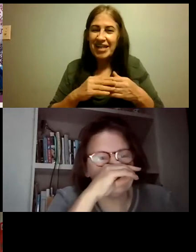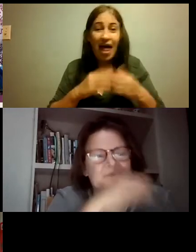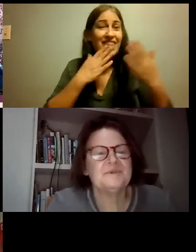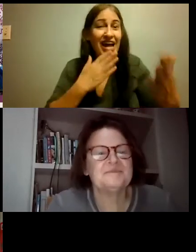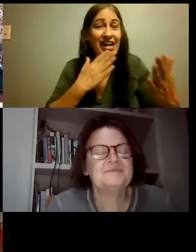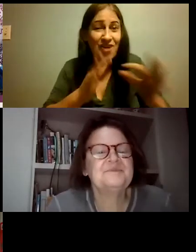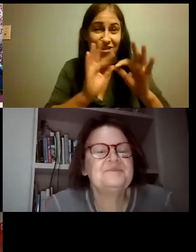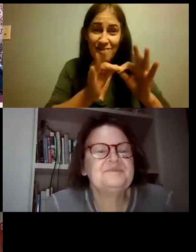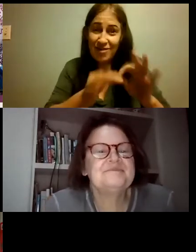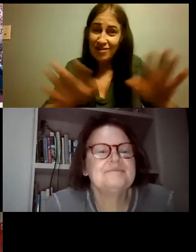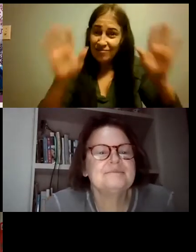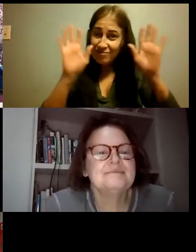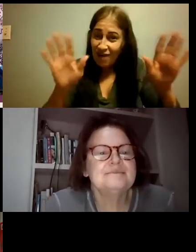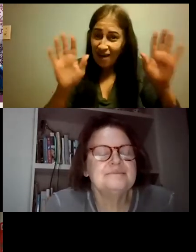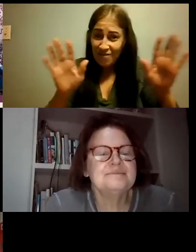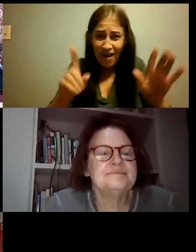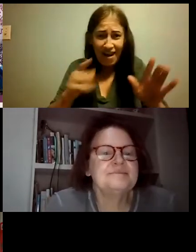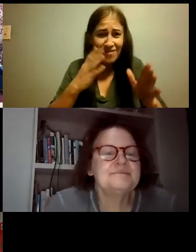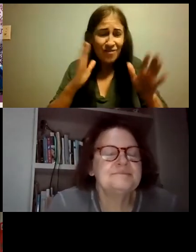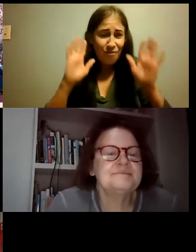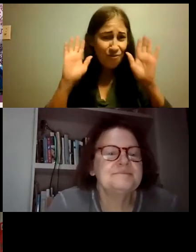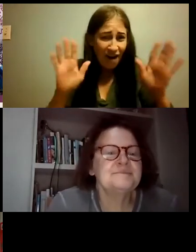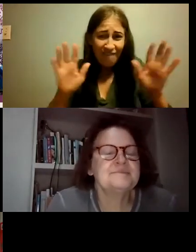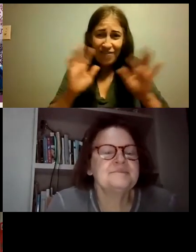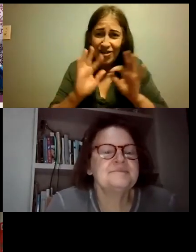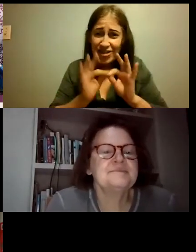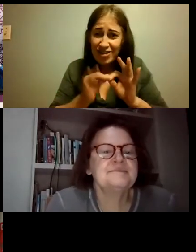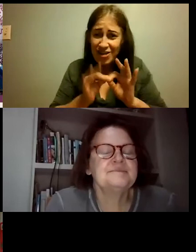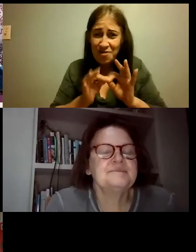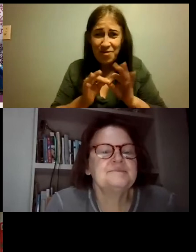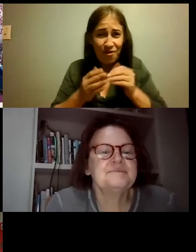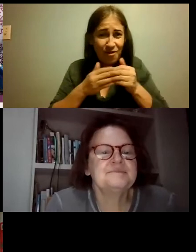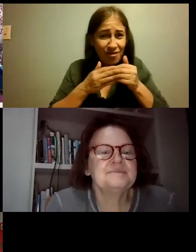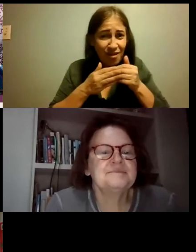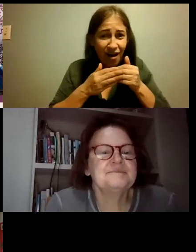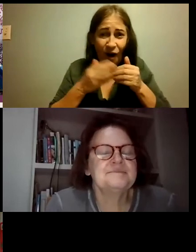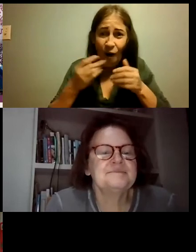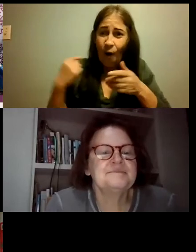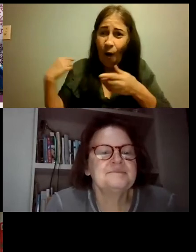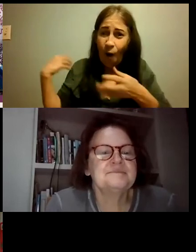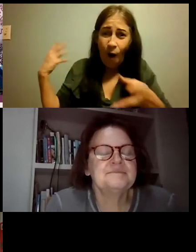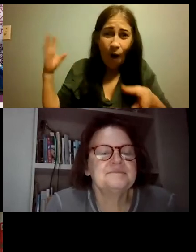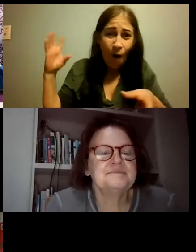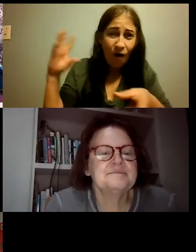Yeah, thank you. And thank you to the interpreters, really just wonderful interpreting.